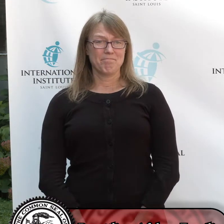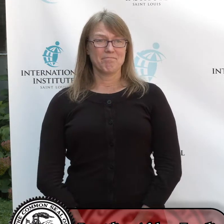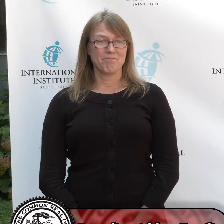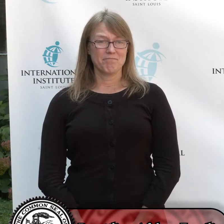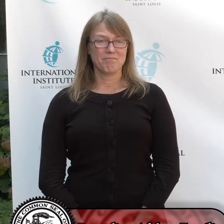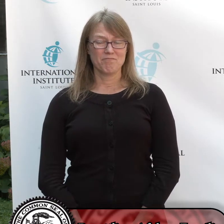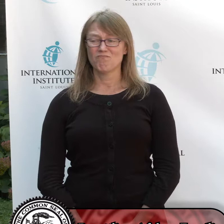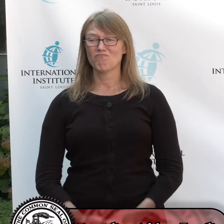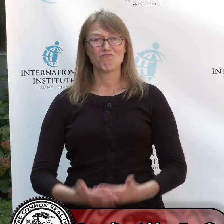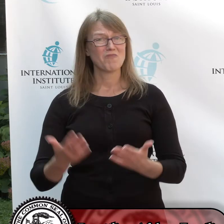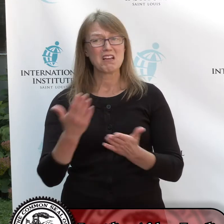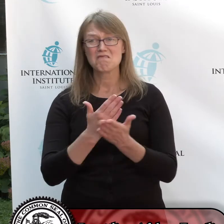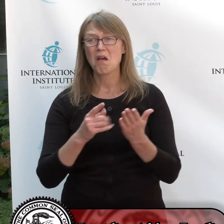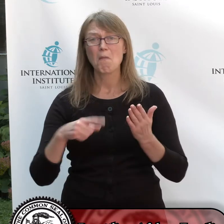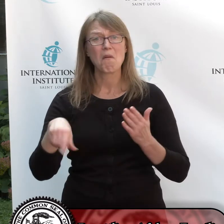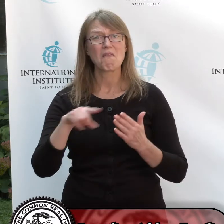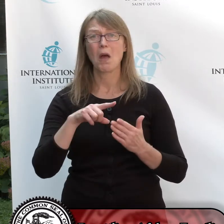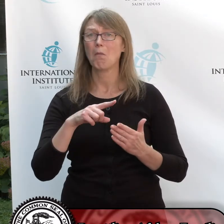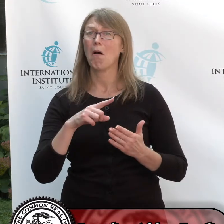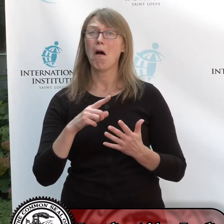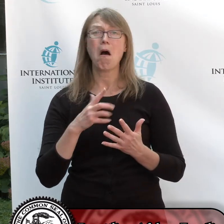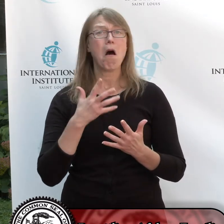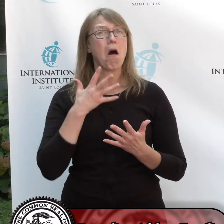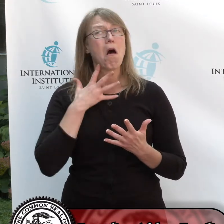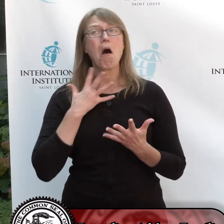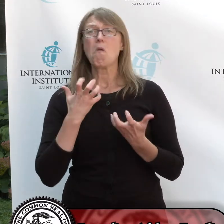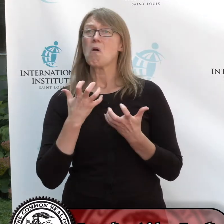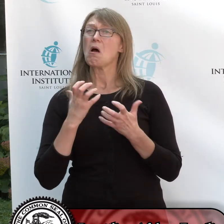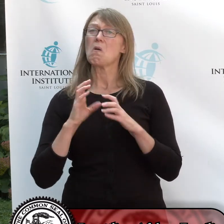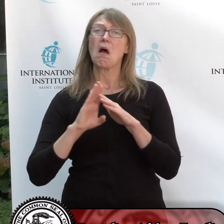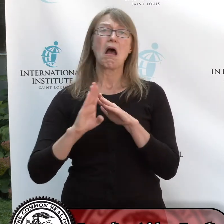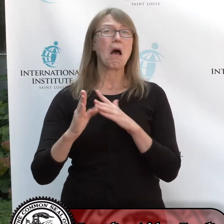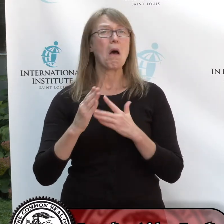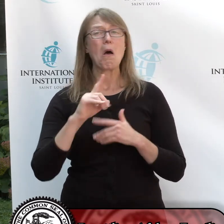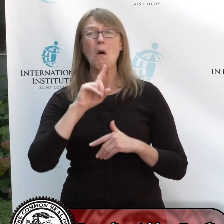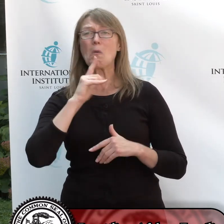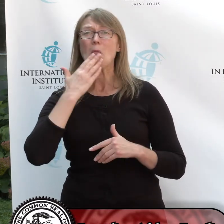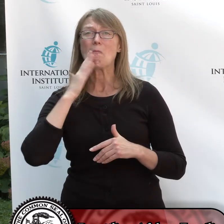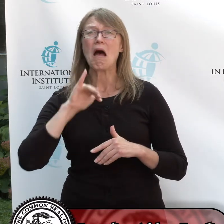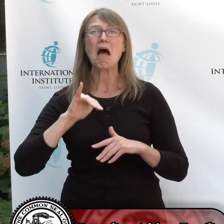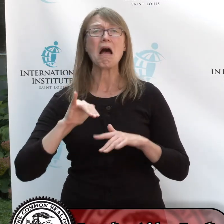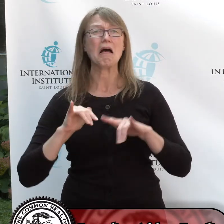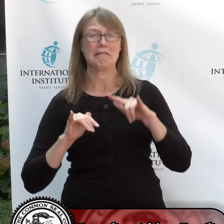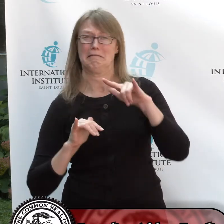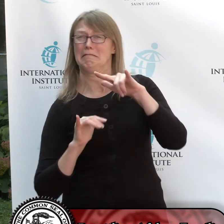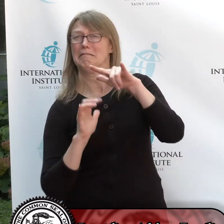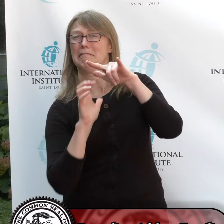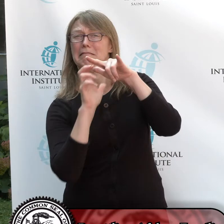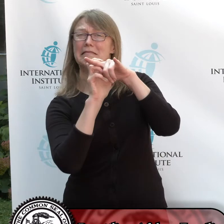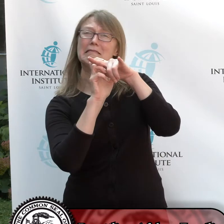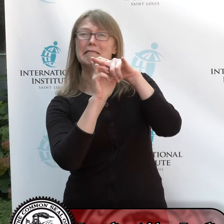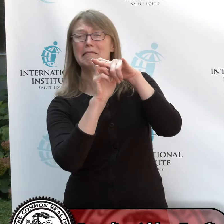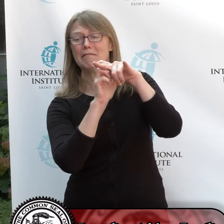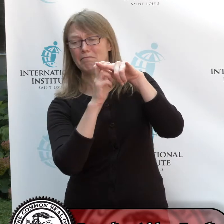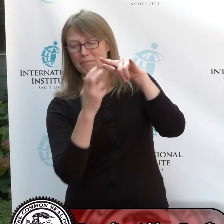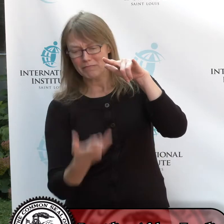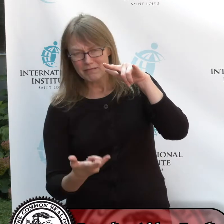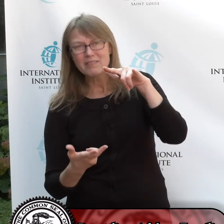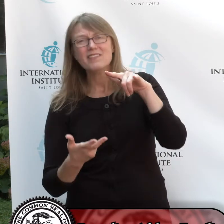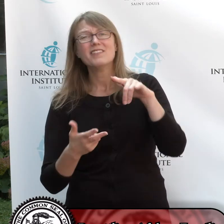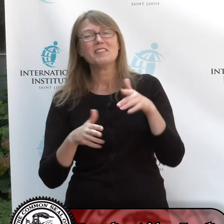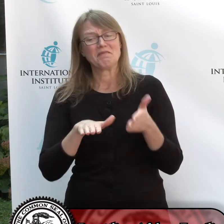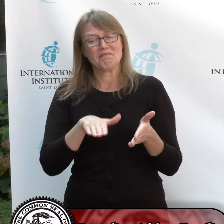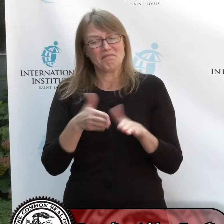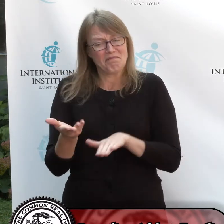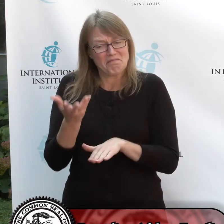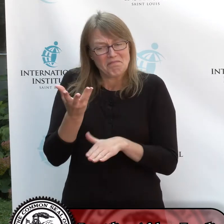committed suicide from falling, I mean, from the scene that they fall down from the airplane. That was